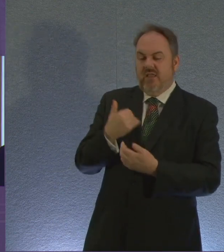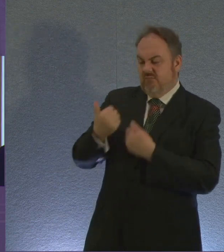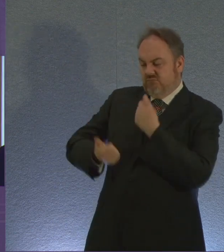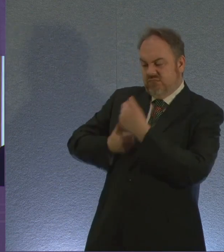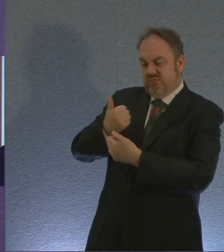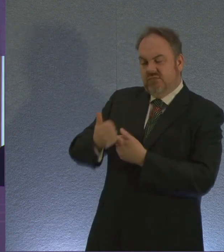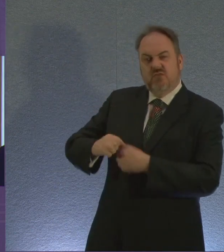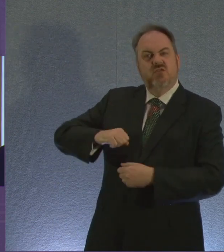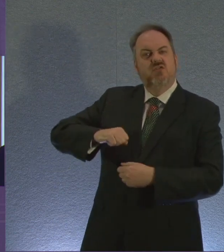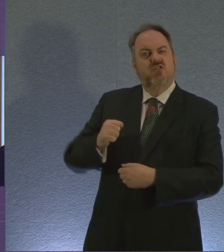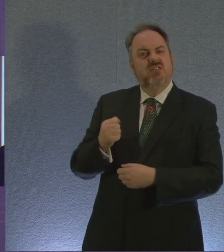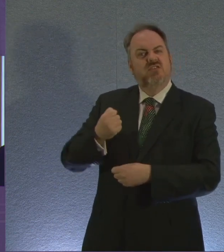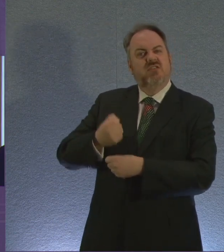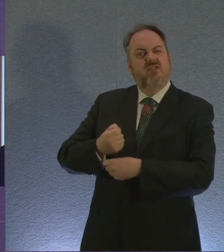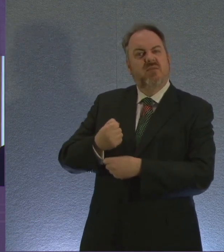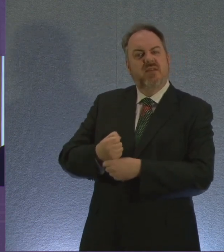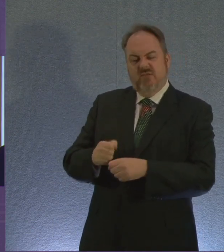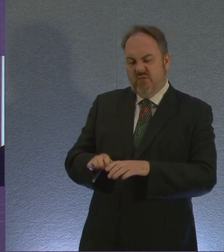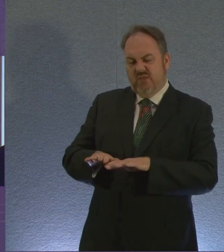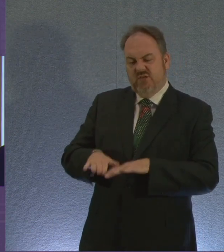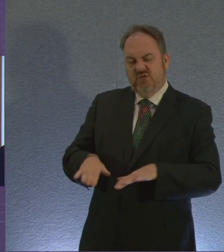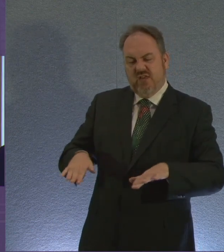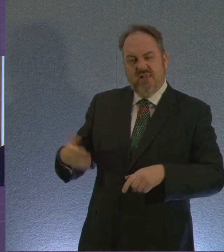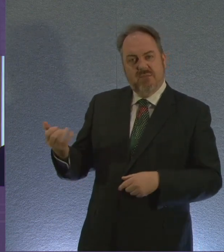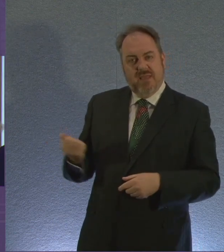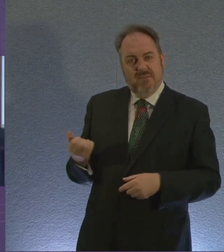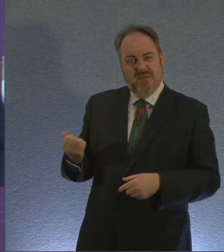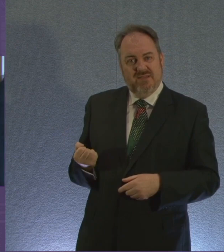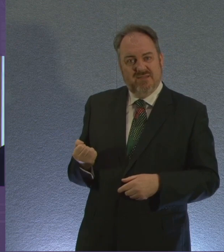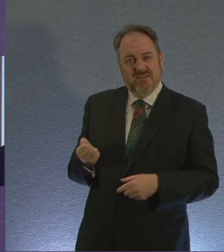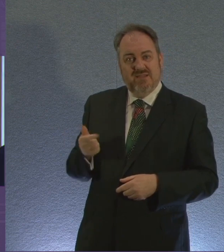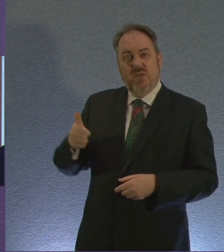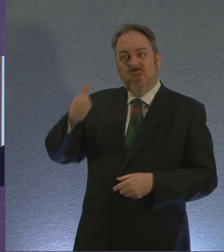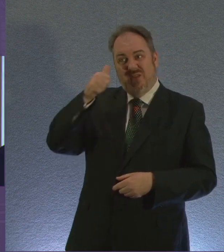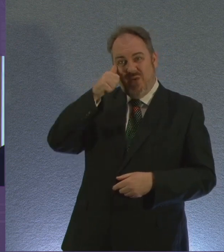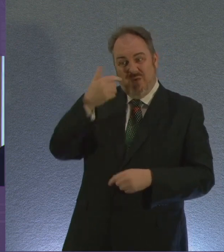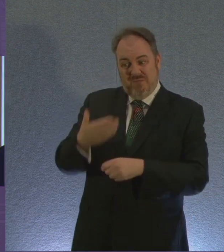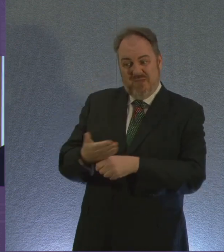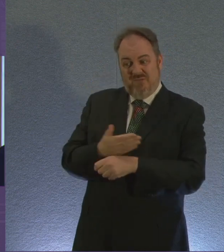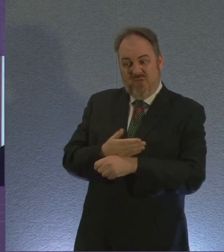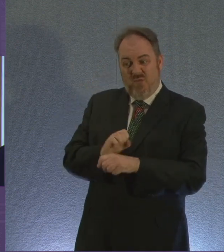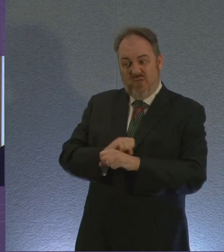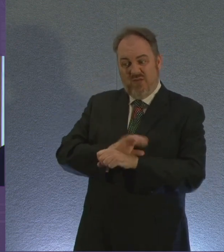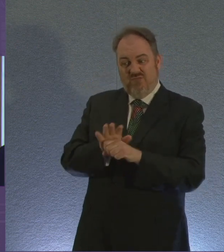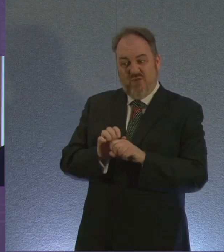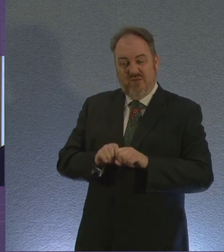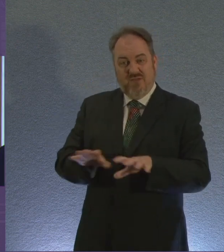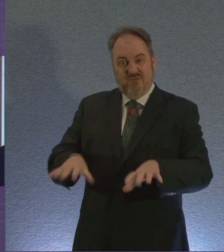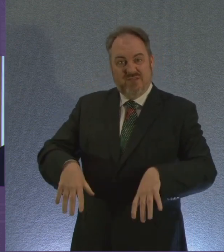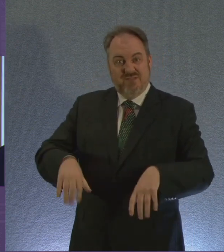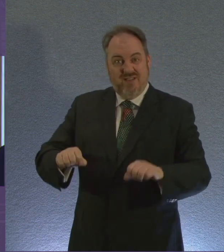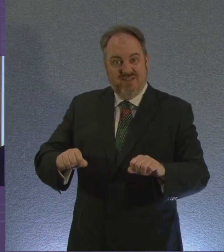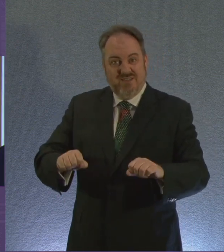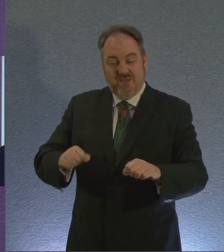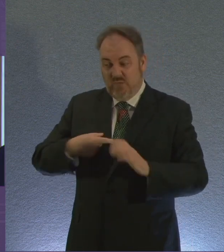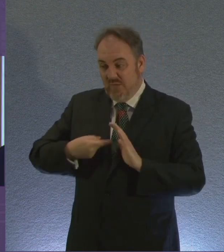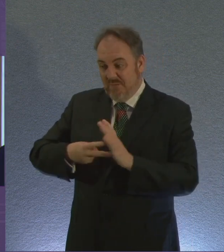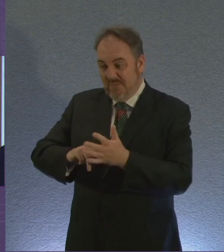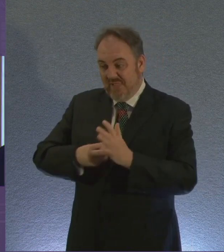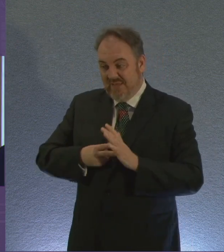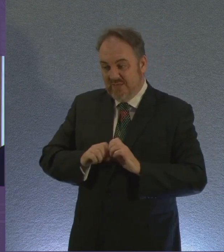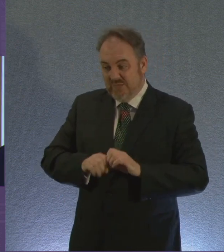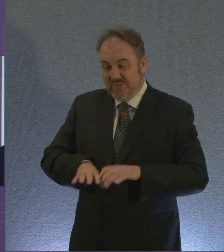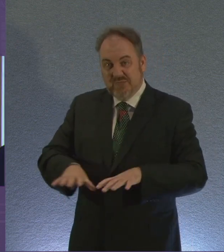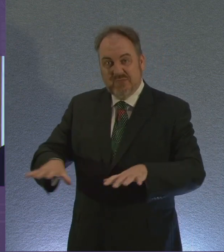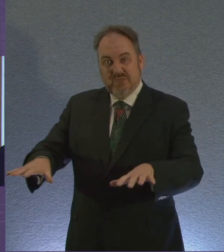the Scottish Child Payment. It was needed before COVID-19, and with the impact of the current crisis, the impact that will have